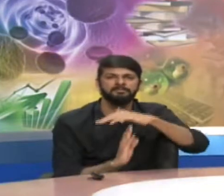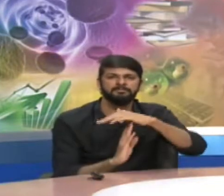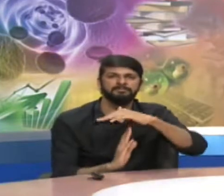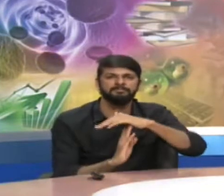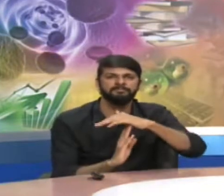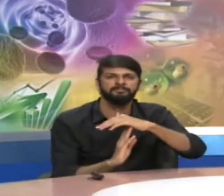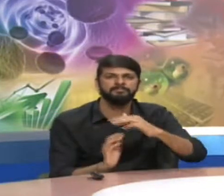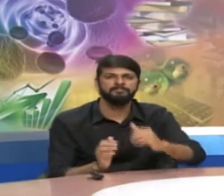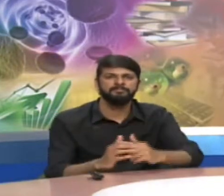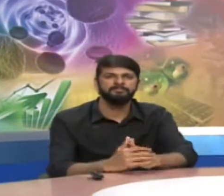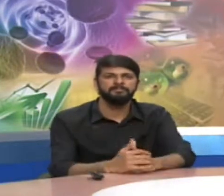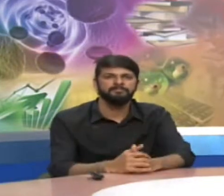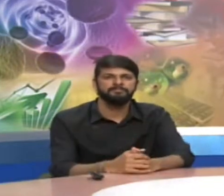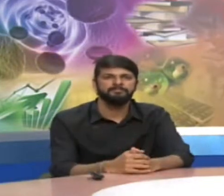Now we would like to take a break.